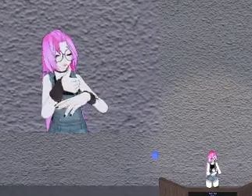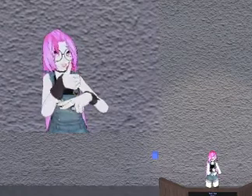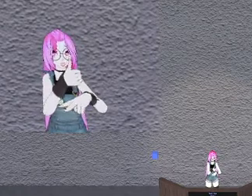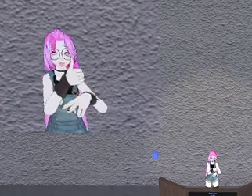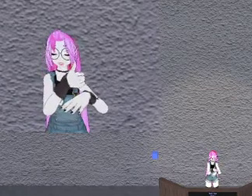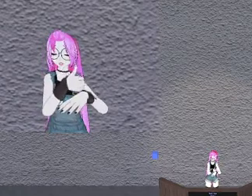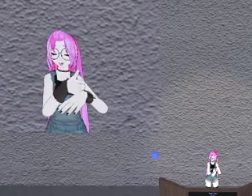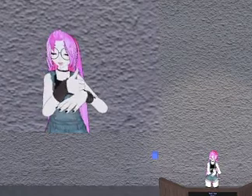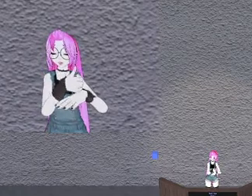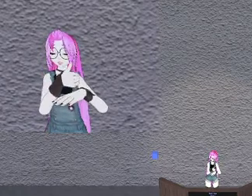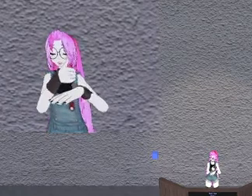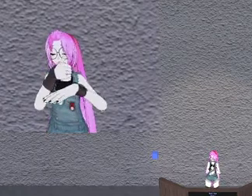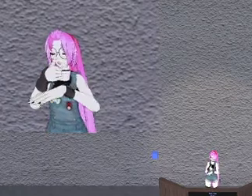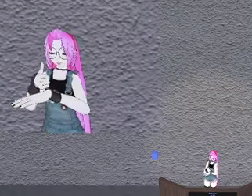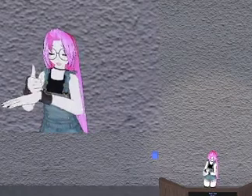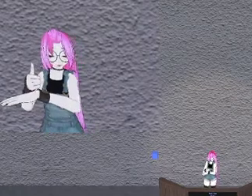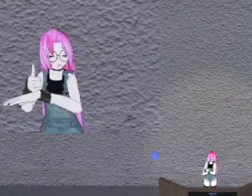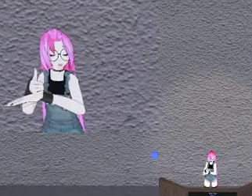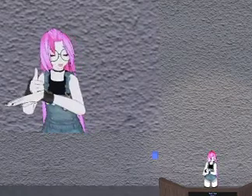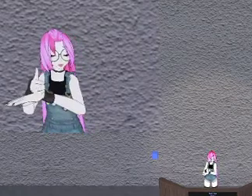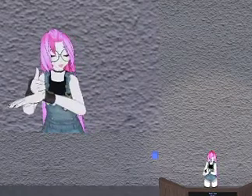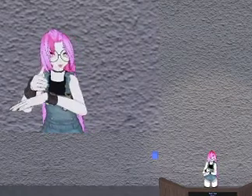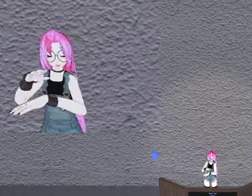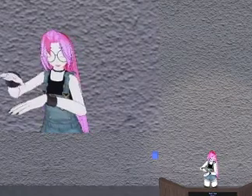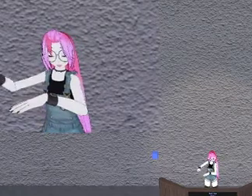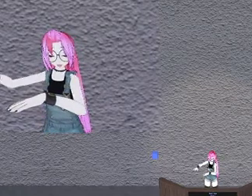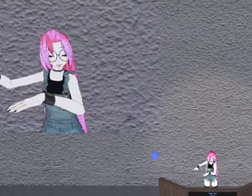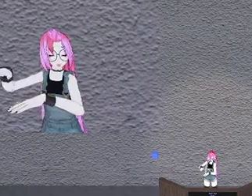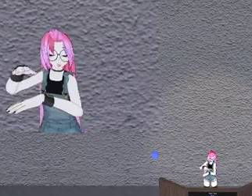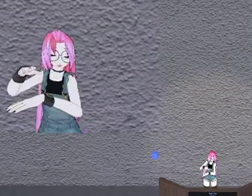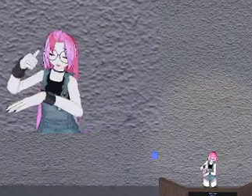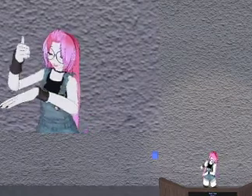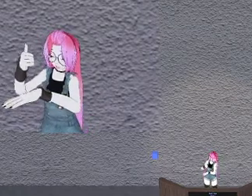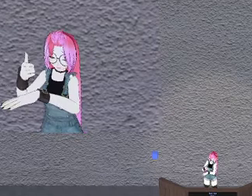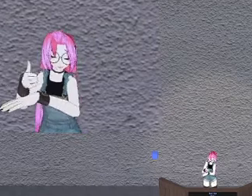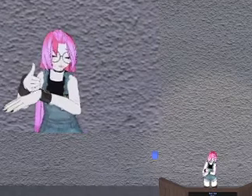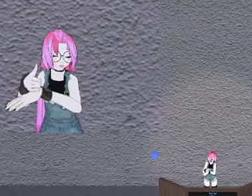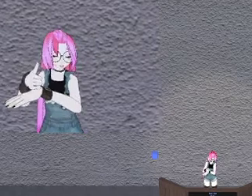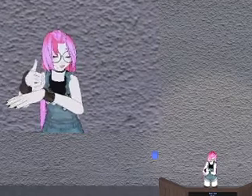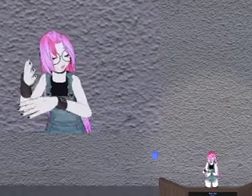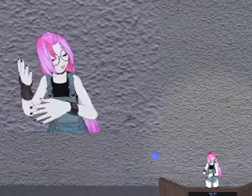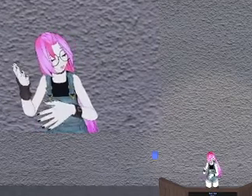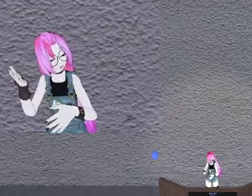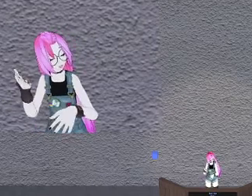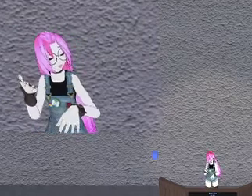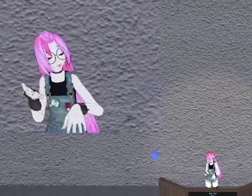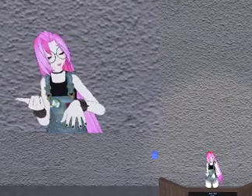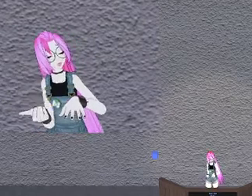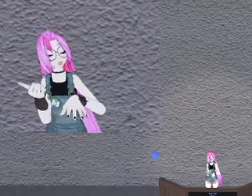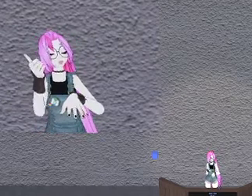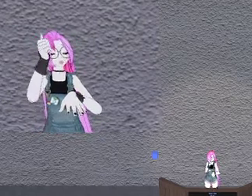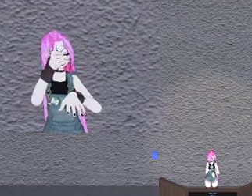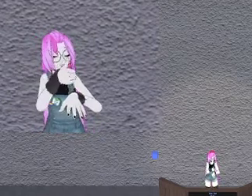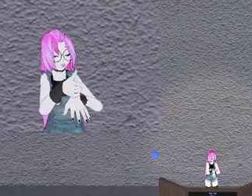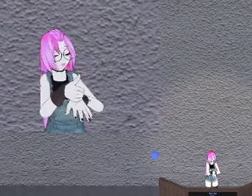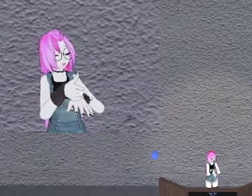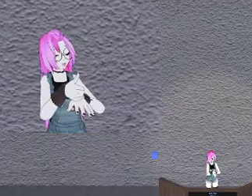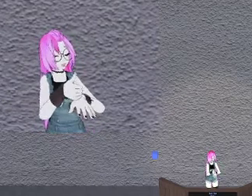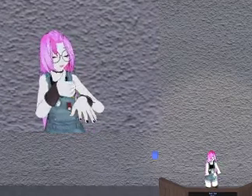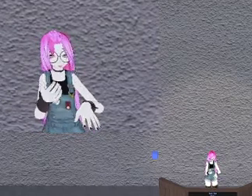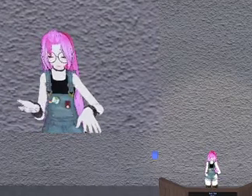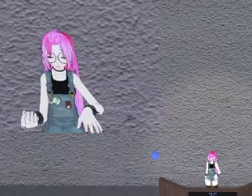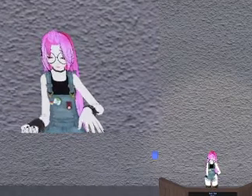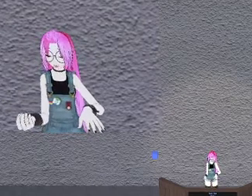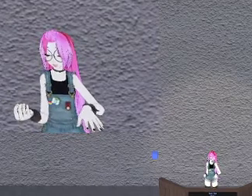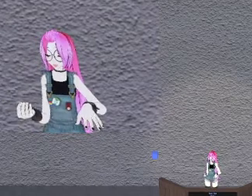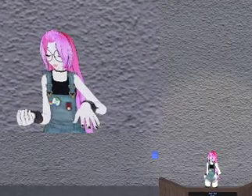classifiers. This is how you say there's a thing there, right? So there's a table, the thing is there. Well, how did it get there? You need to set it up. You